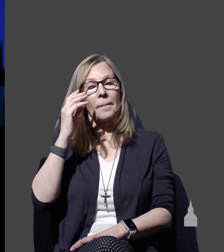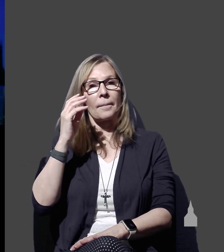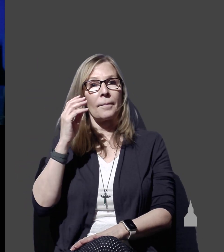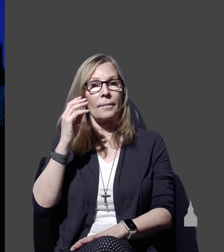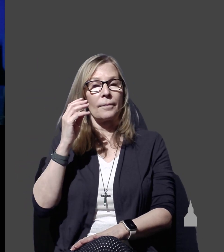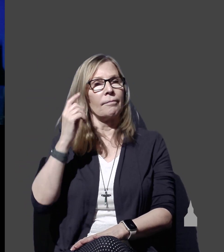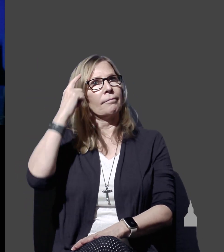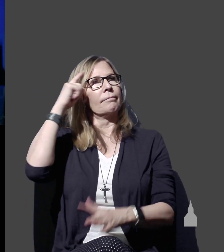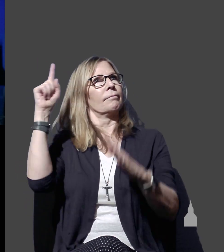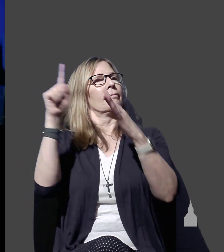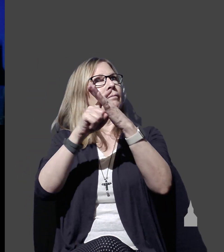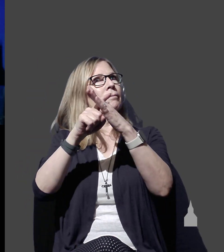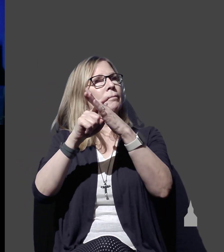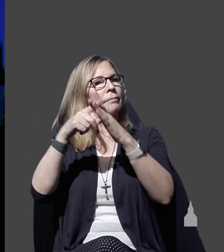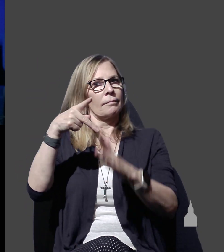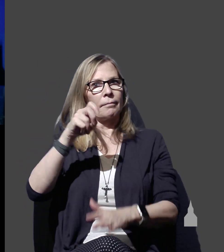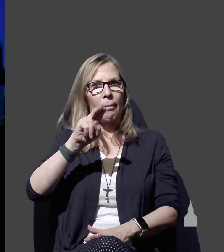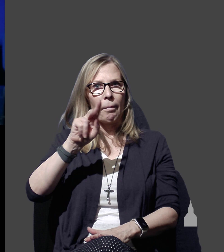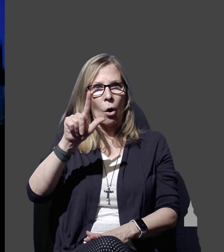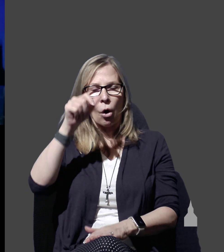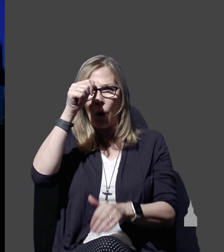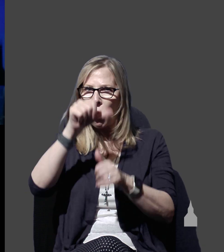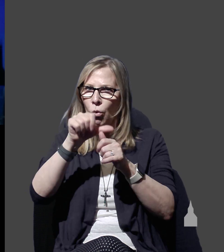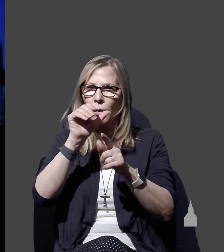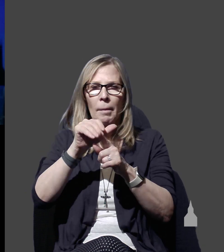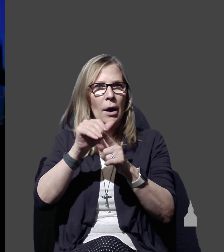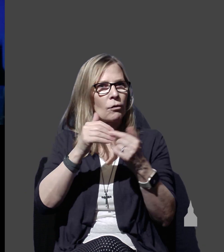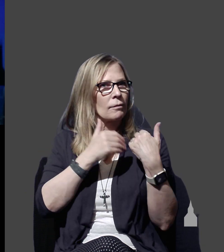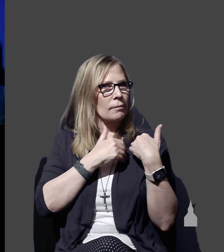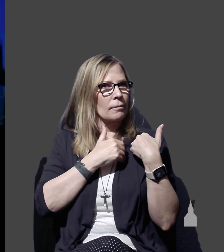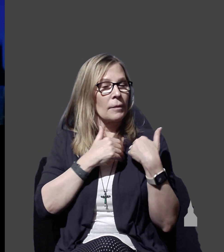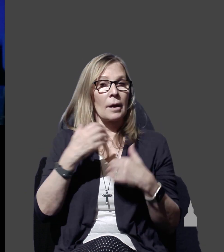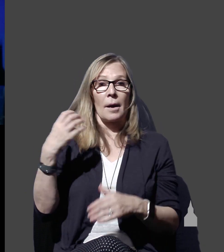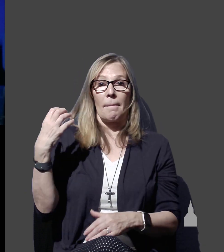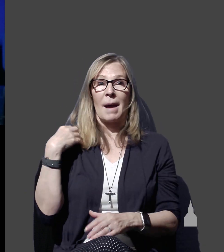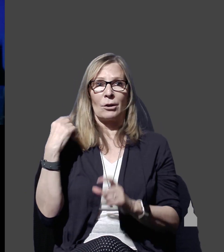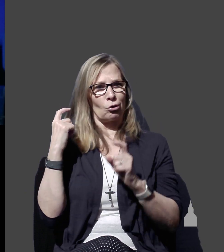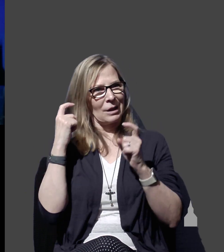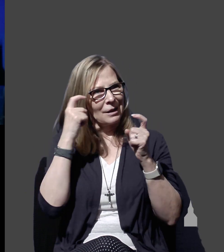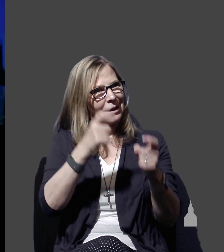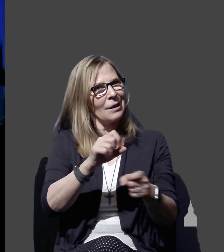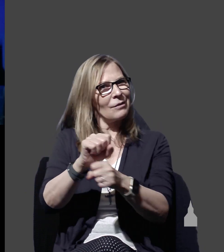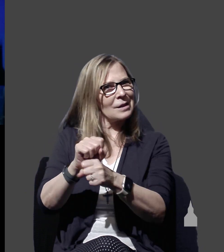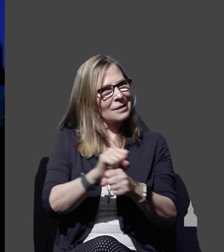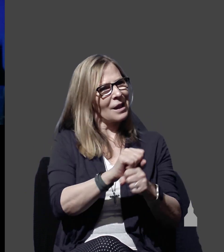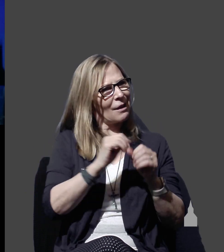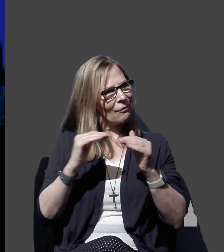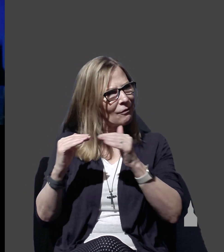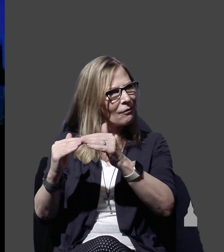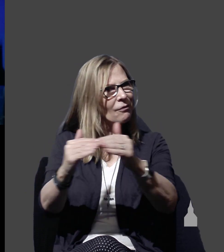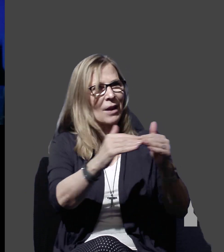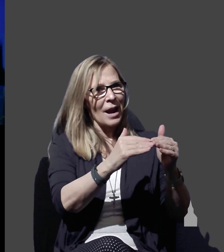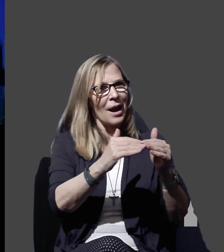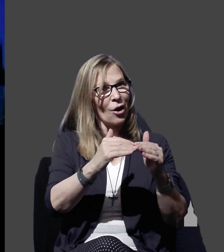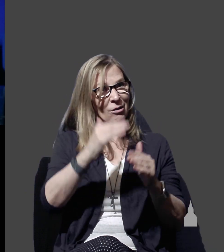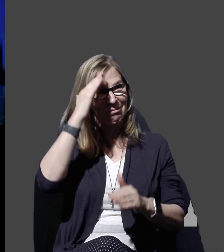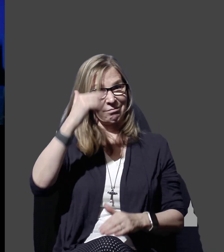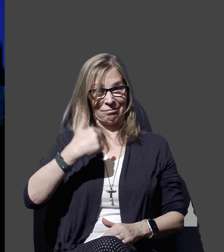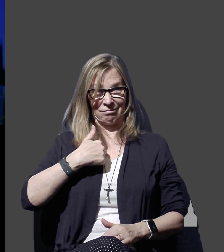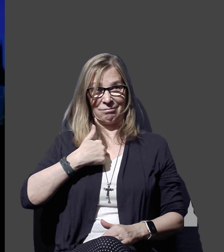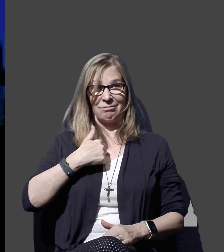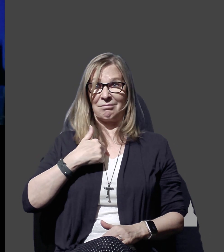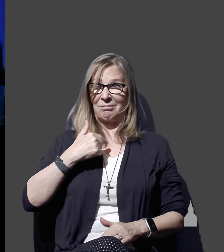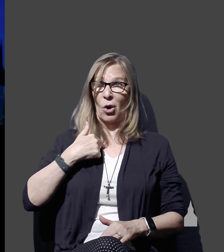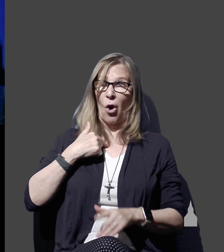And it brings to mind Paul's reminder of the accountability. Masters, grant your slaves justice and fairness, knowing that you